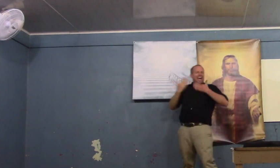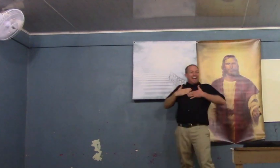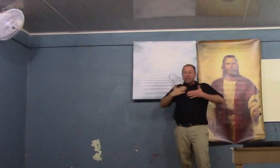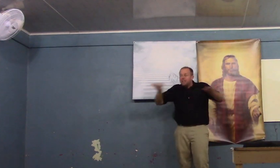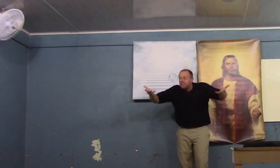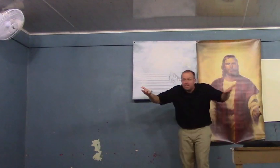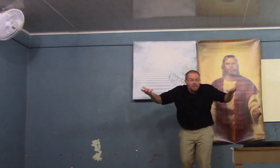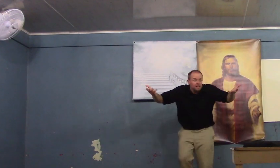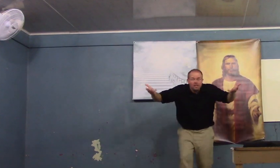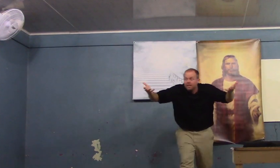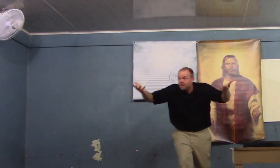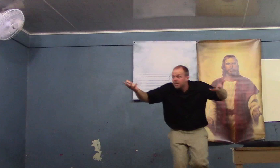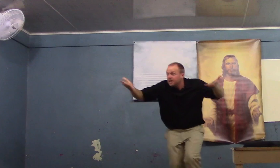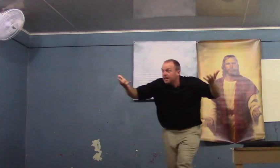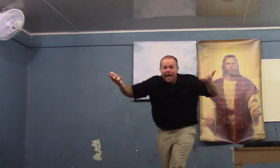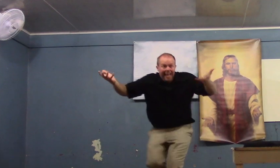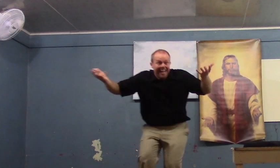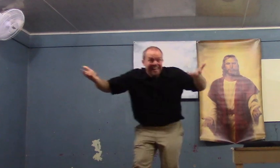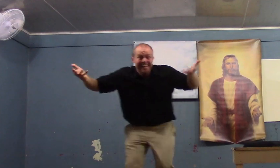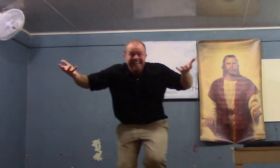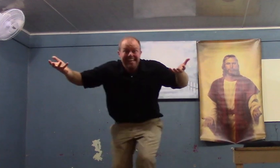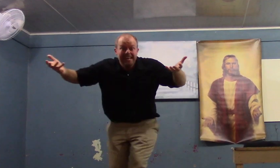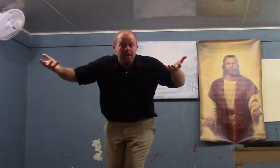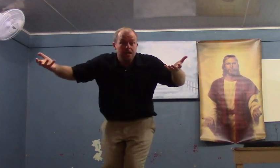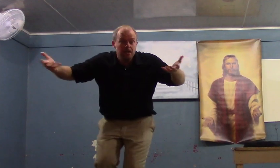And there you will be happy. Is that the end? Is that how it works?